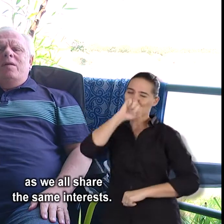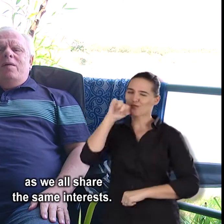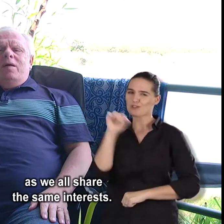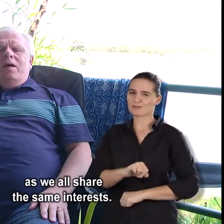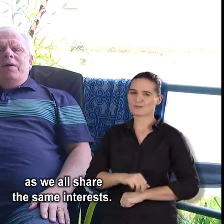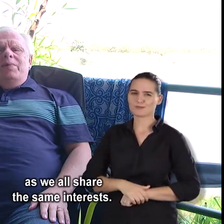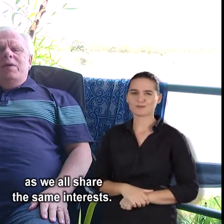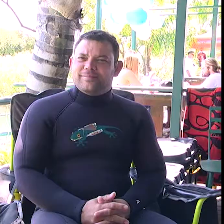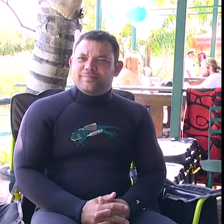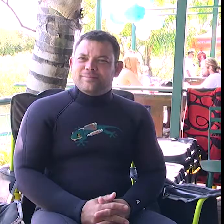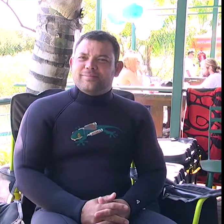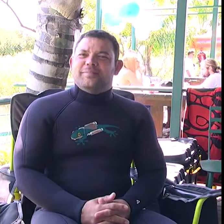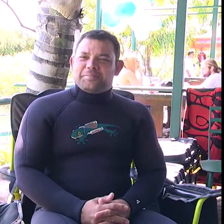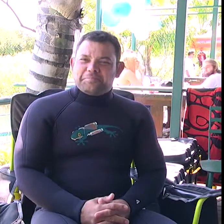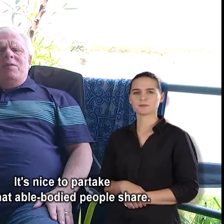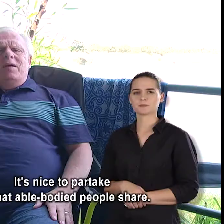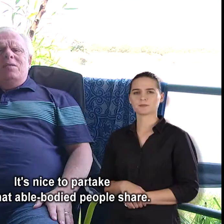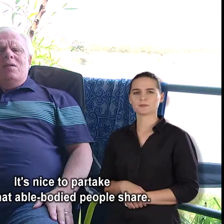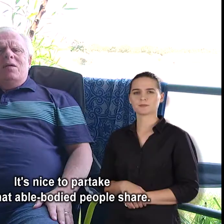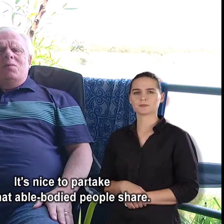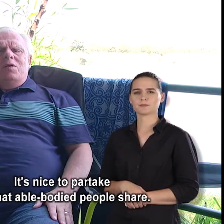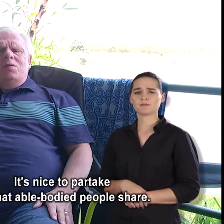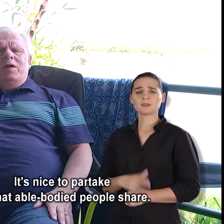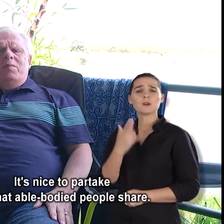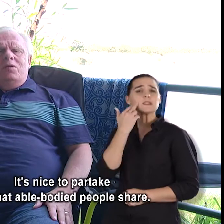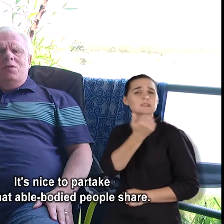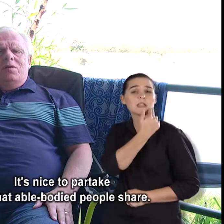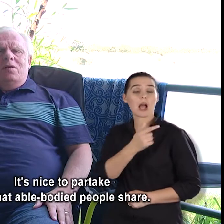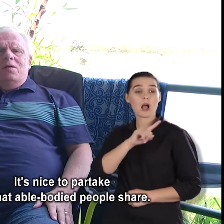same interest, and that all makes it so nice